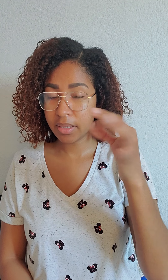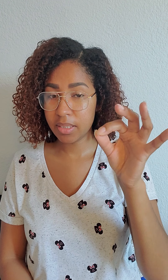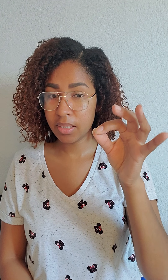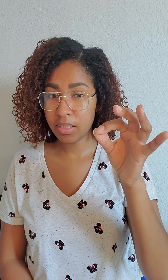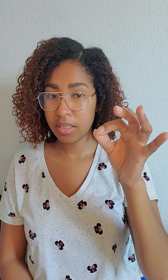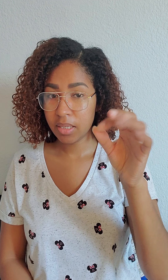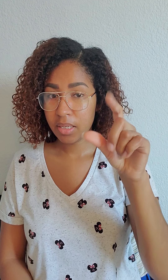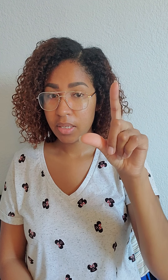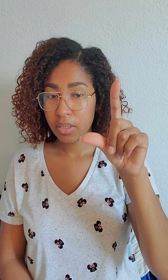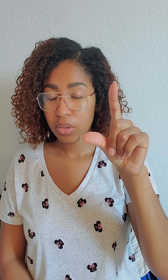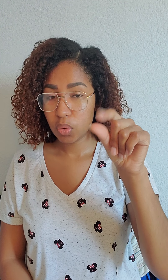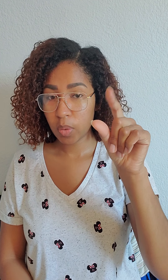19, 20.